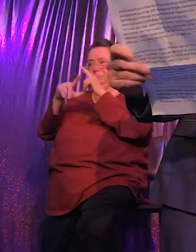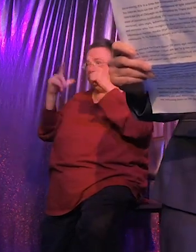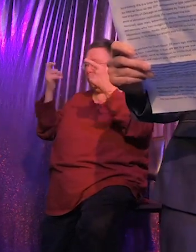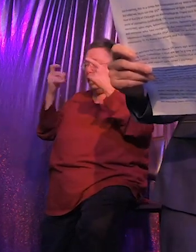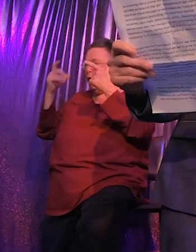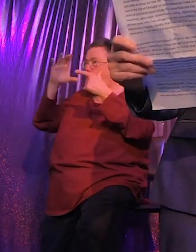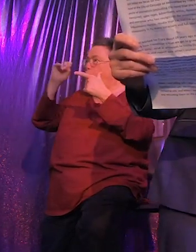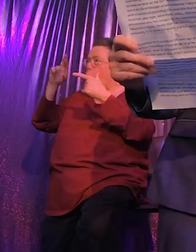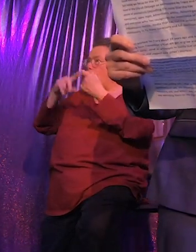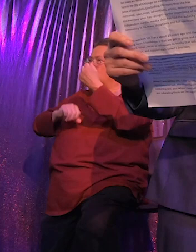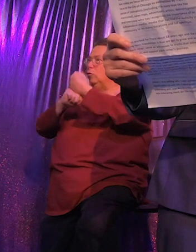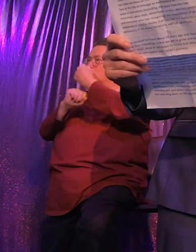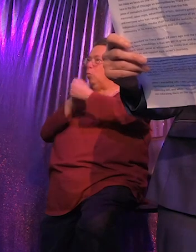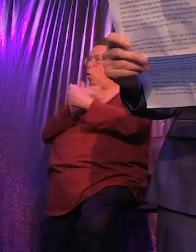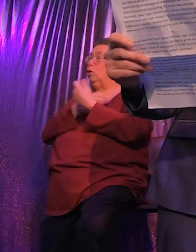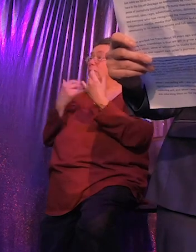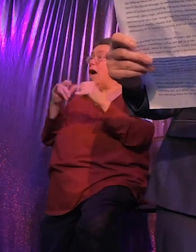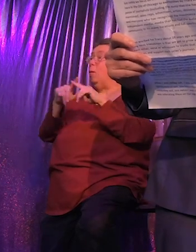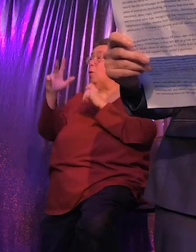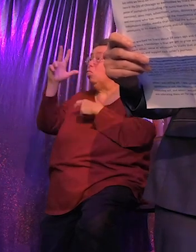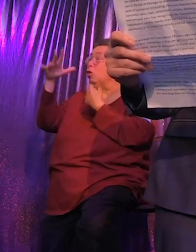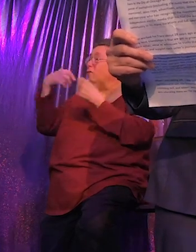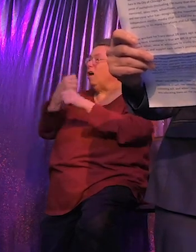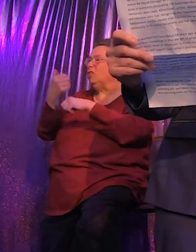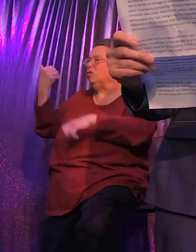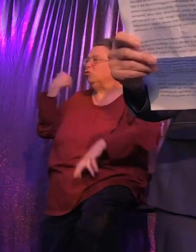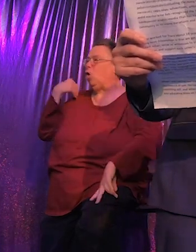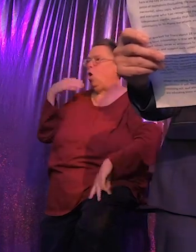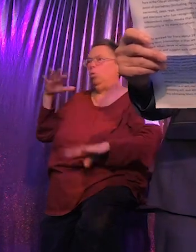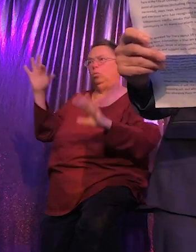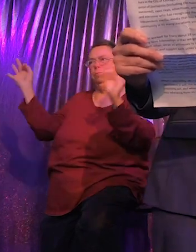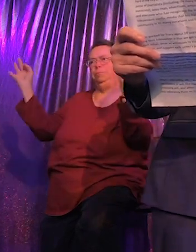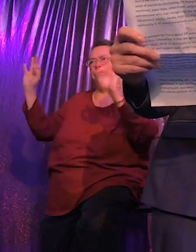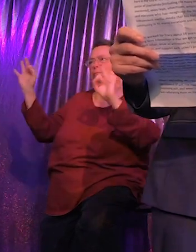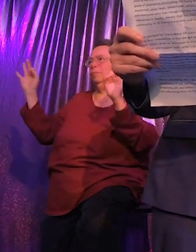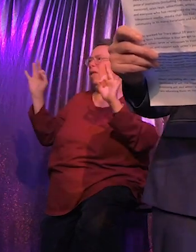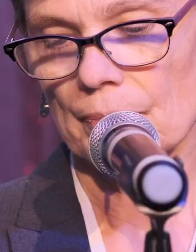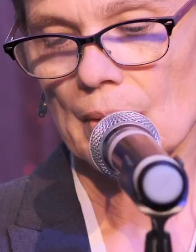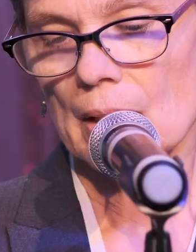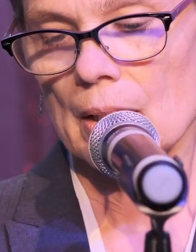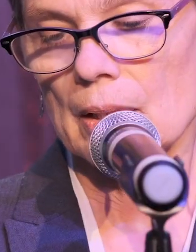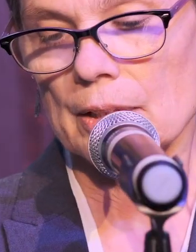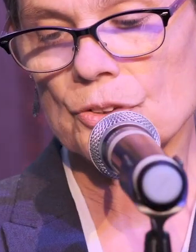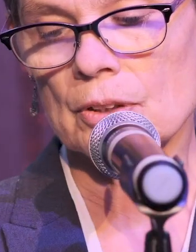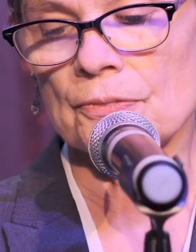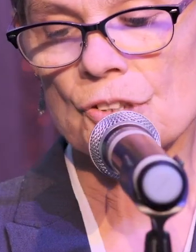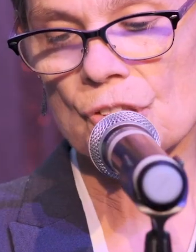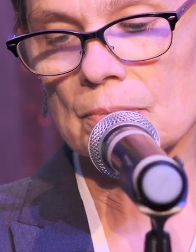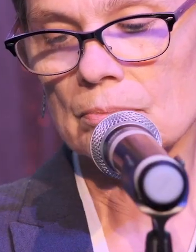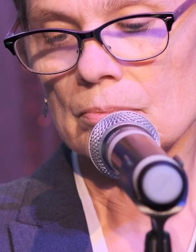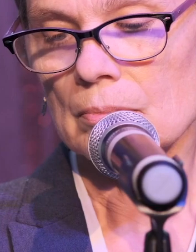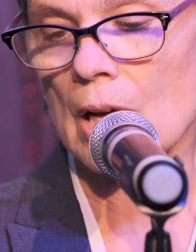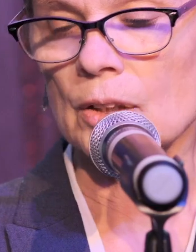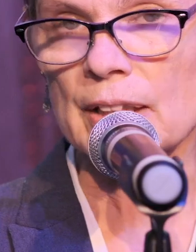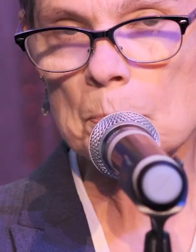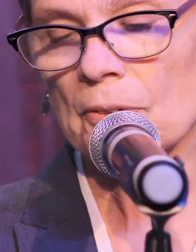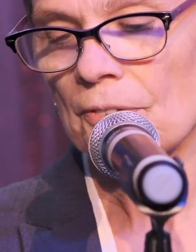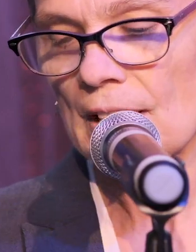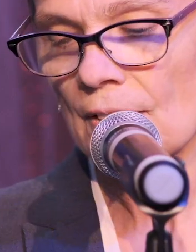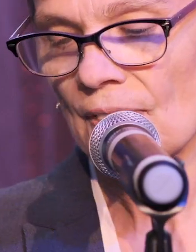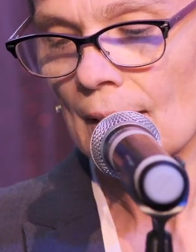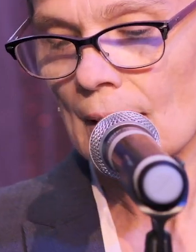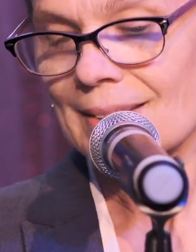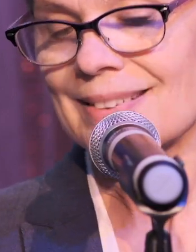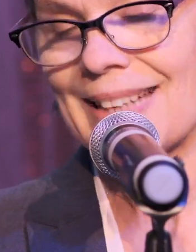corporations. But you have to remember, 35 years ago, our love was illegal. It took a vision, a leap